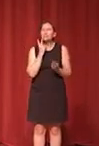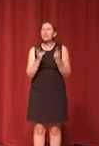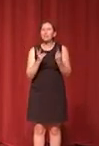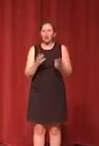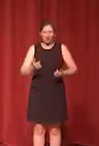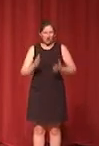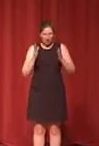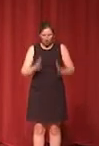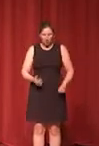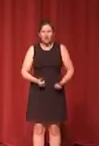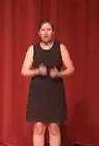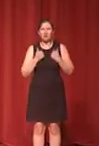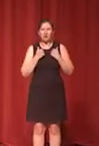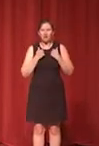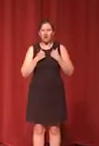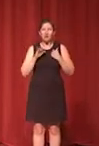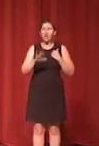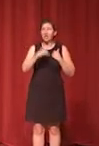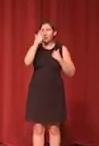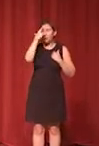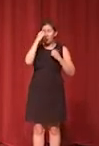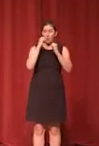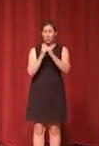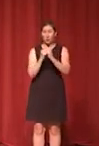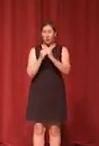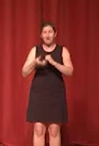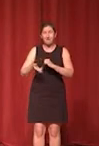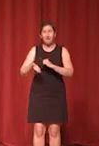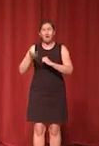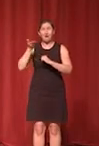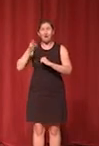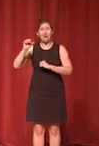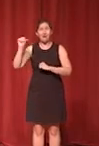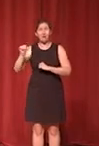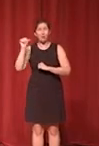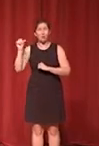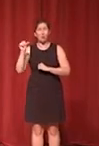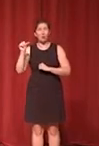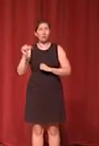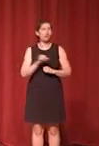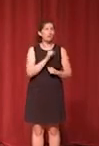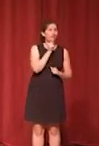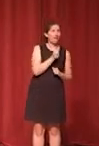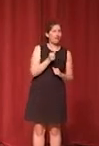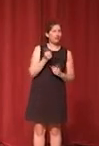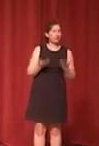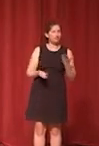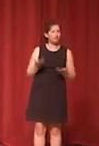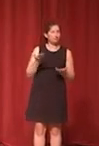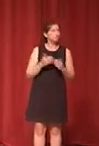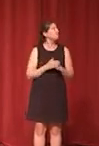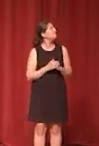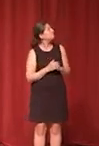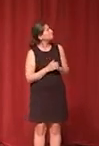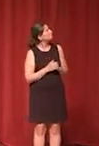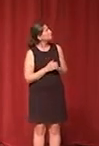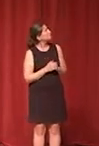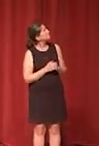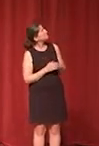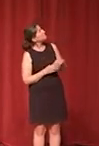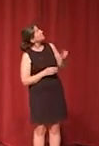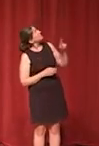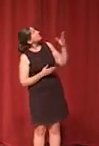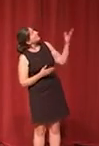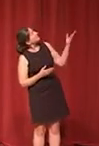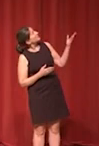amyloid or not? Next slide. And so you can see on this slide that Dr. Johnson shared, you can